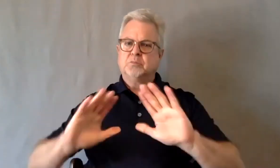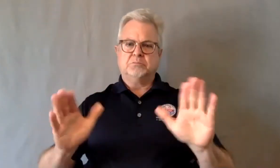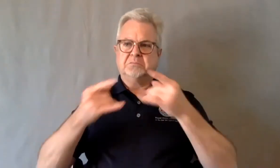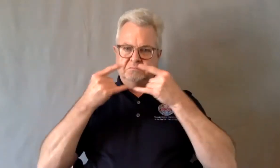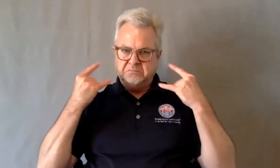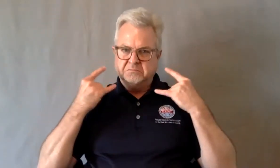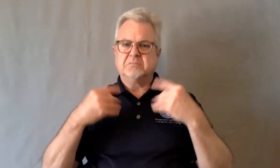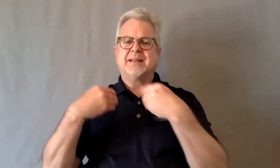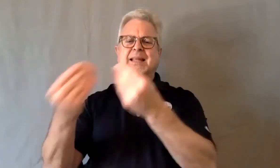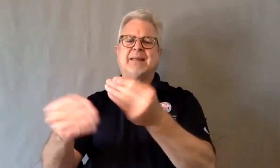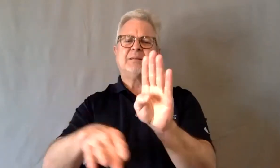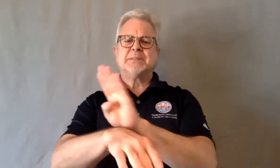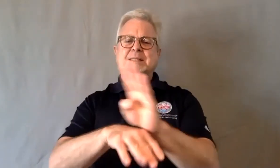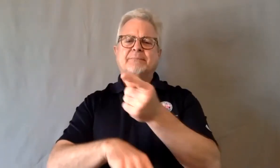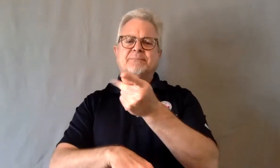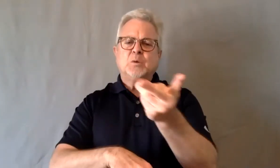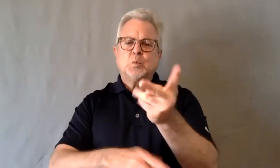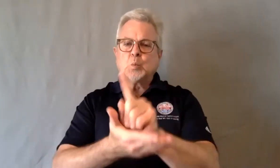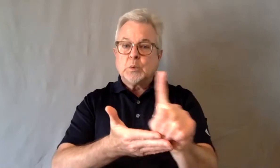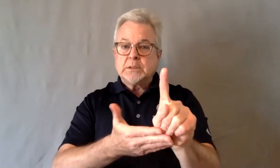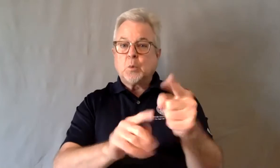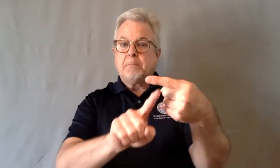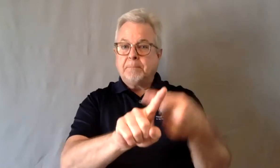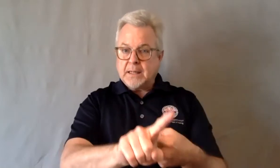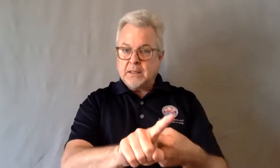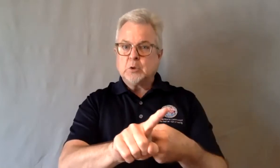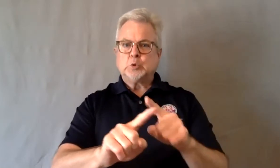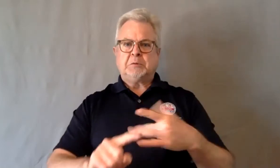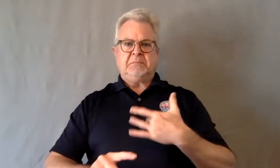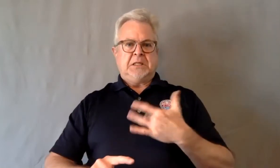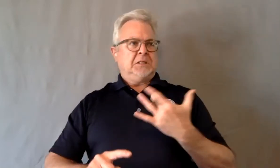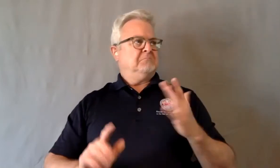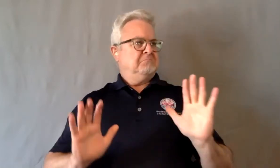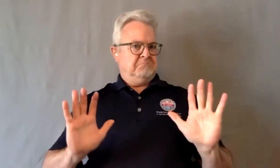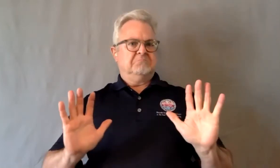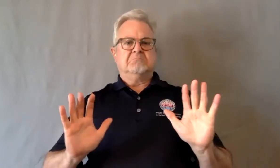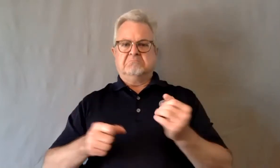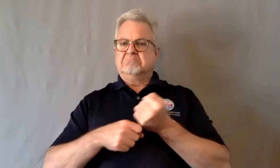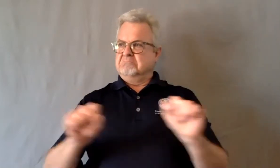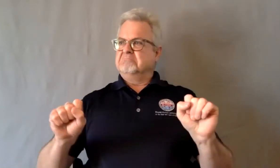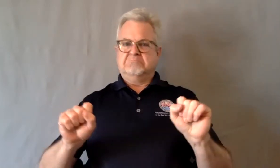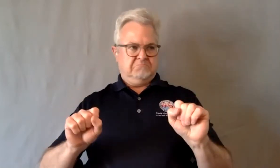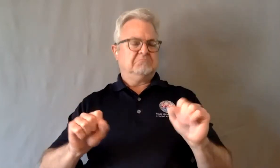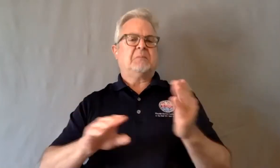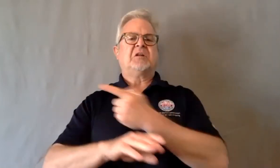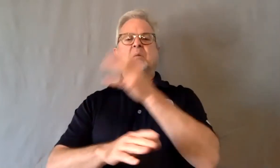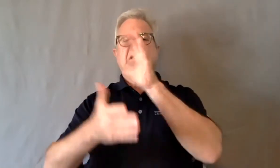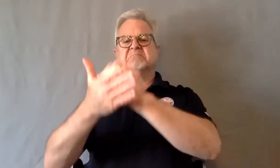would like to see respect and honor given to business owners for the next few weeks to months until they feel that it is